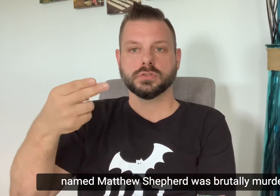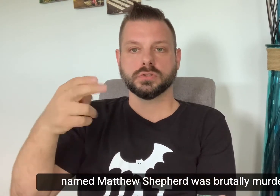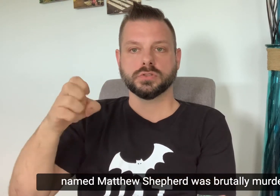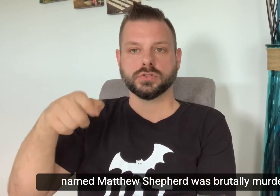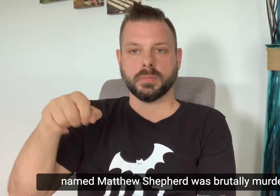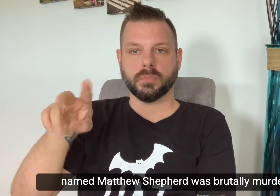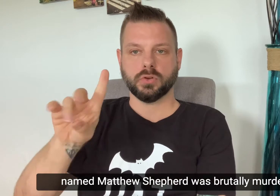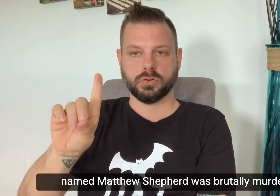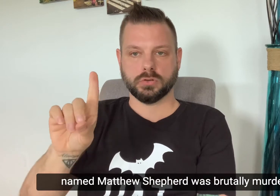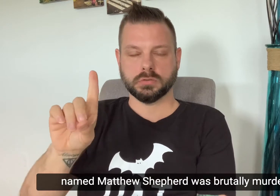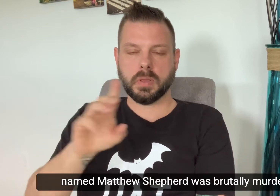Shepard